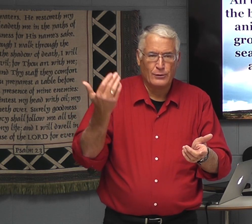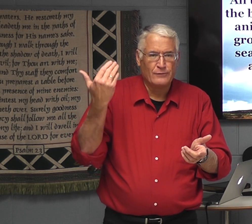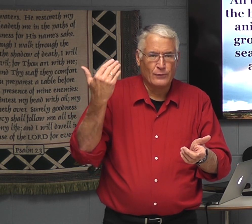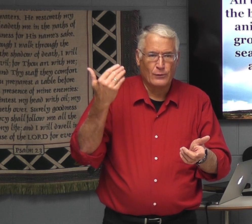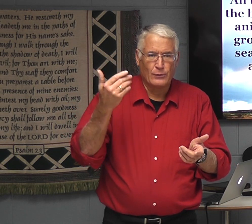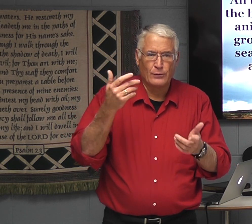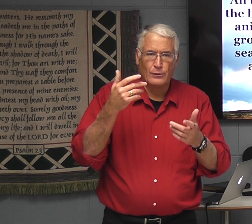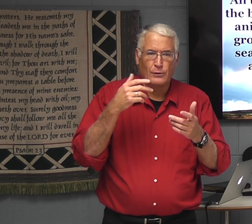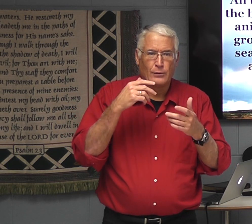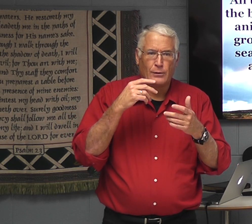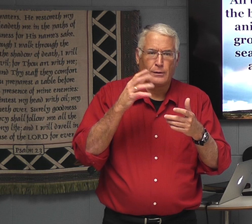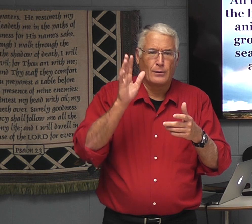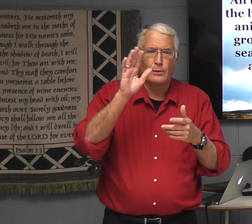here.